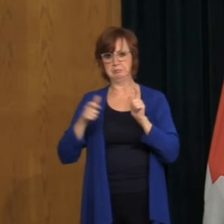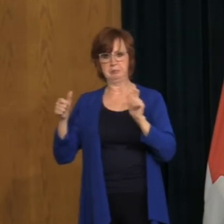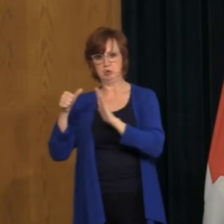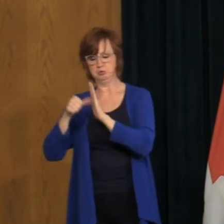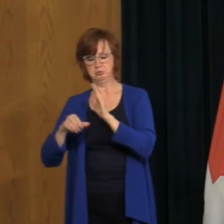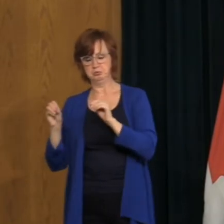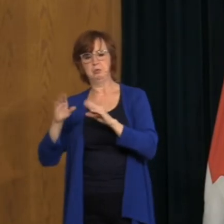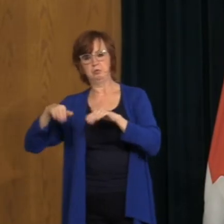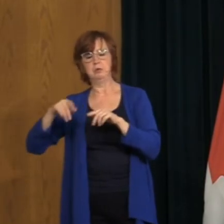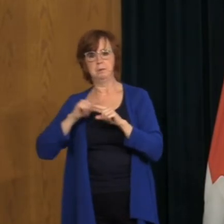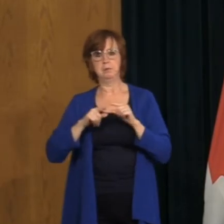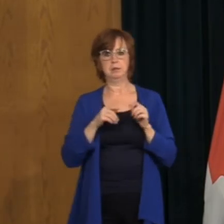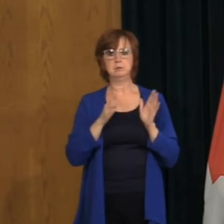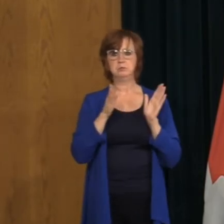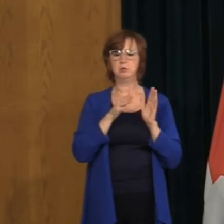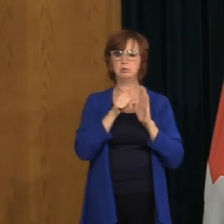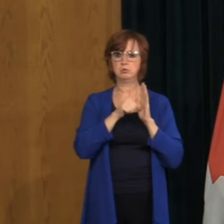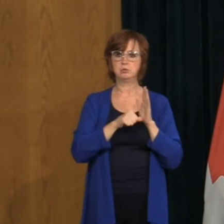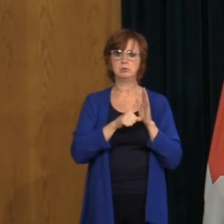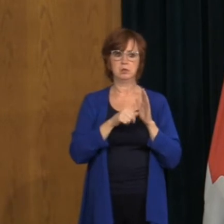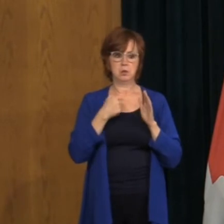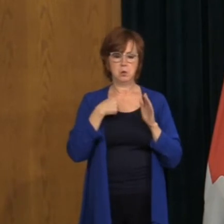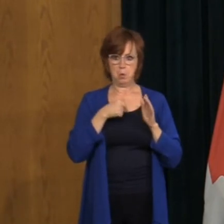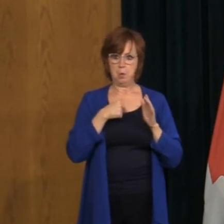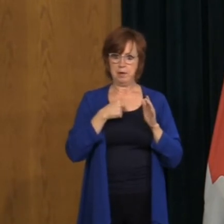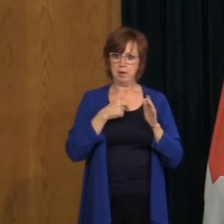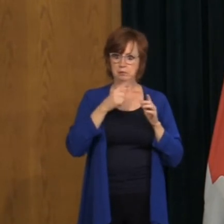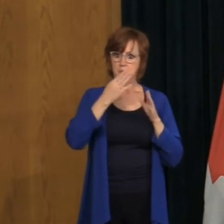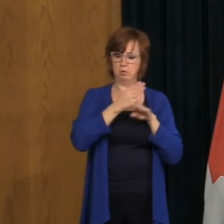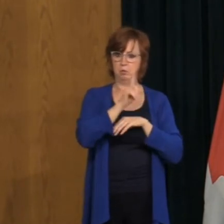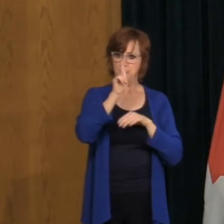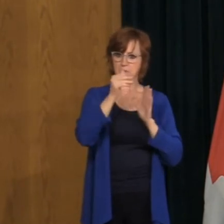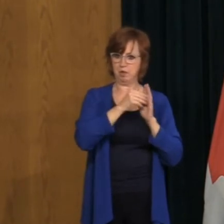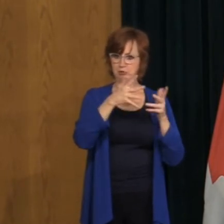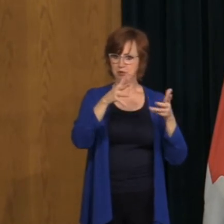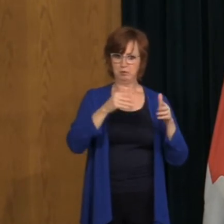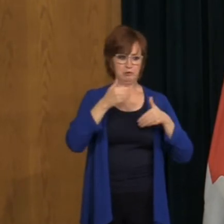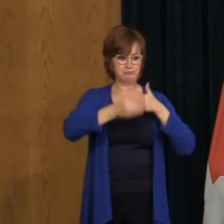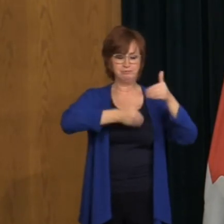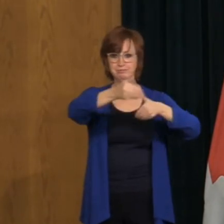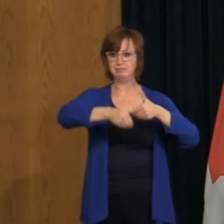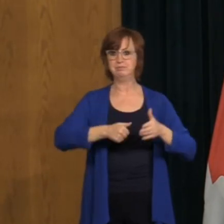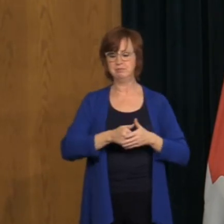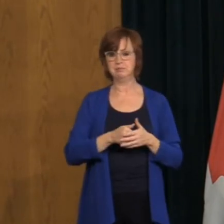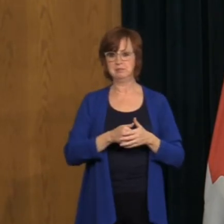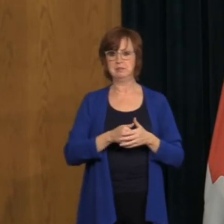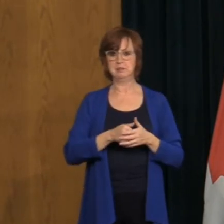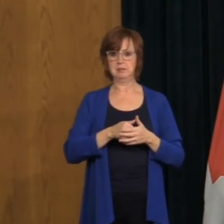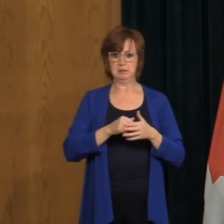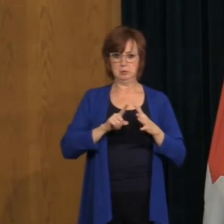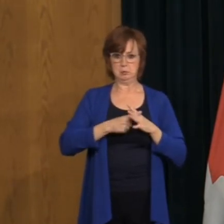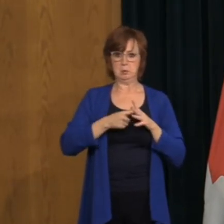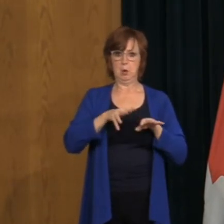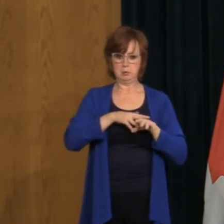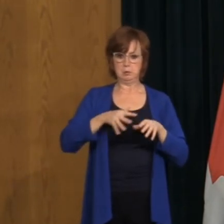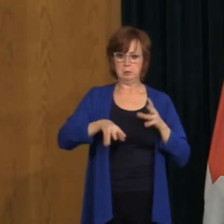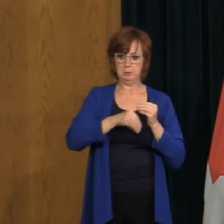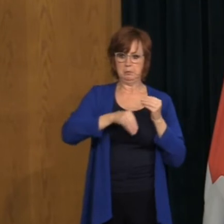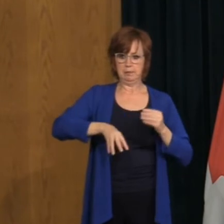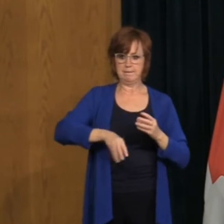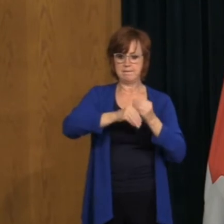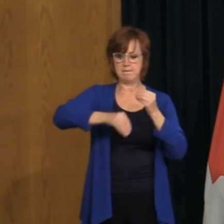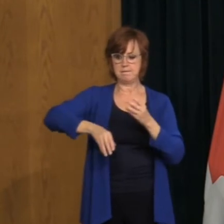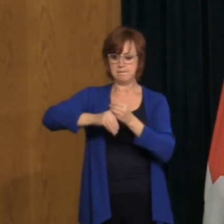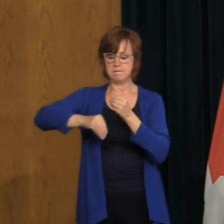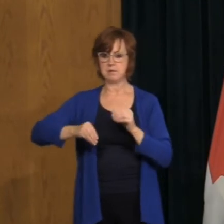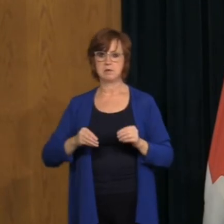of reintegrating elective surgeries into our healthcare system, understanding that we have throughout this